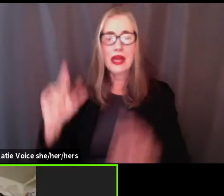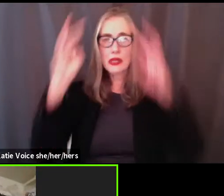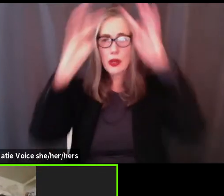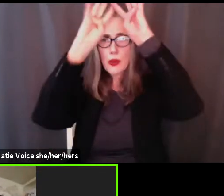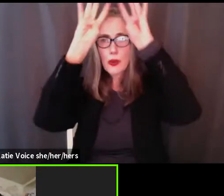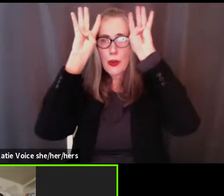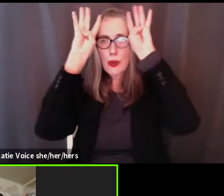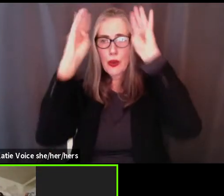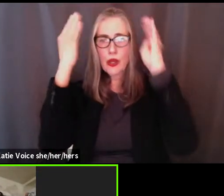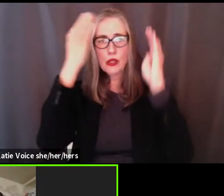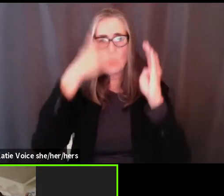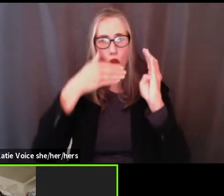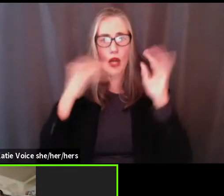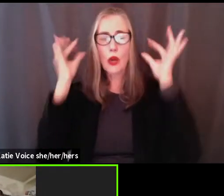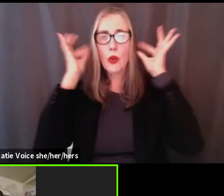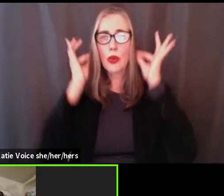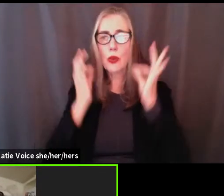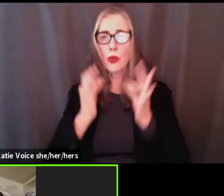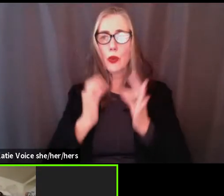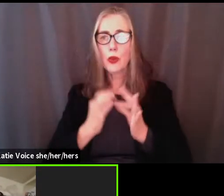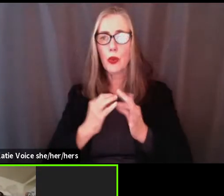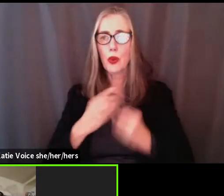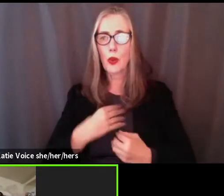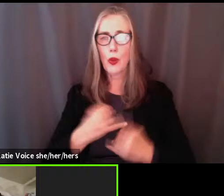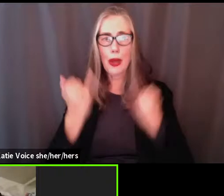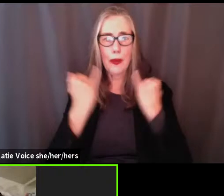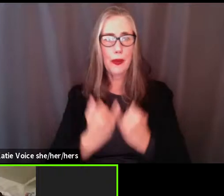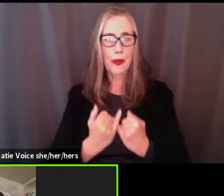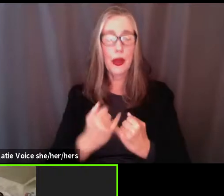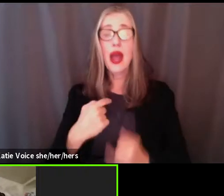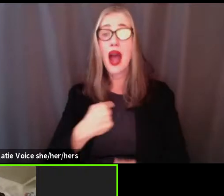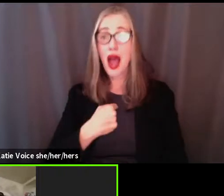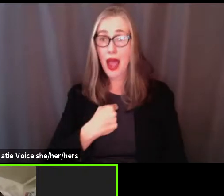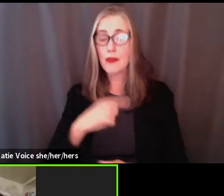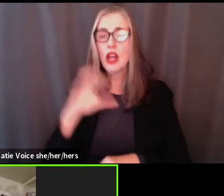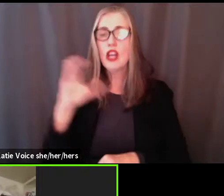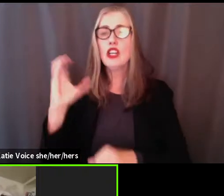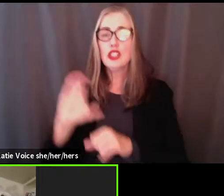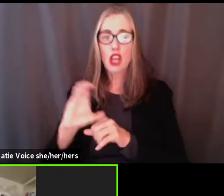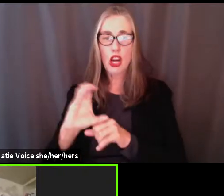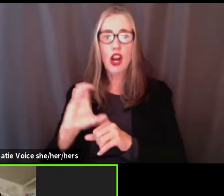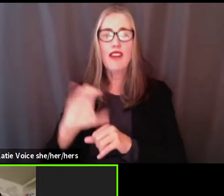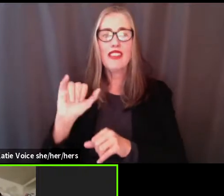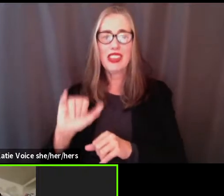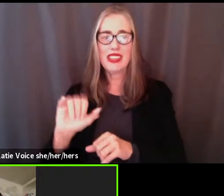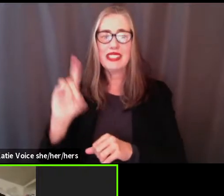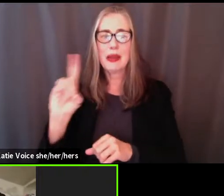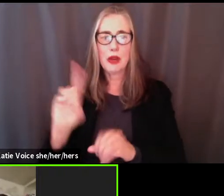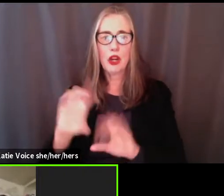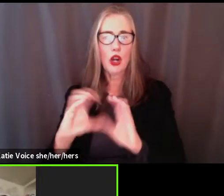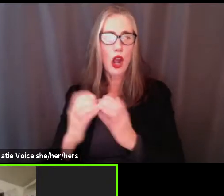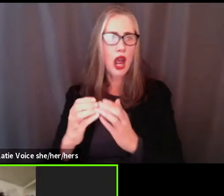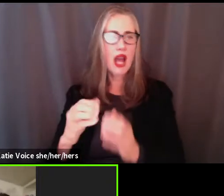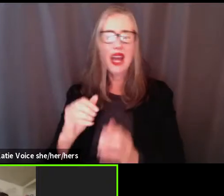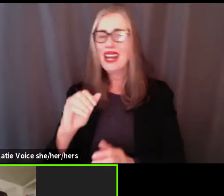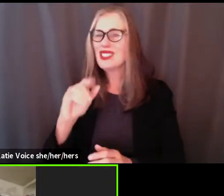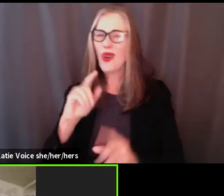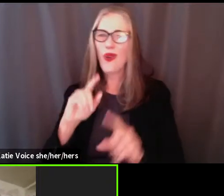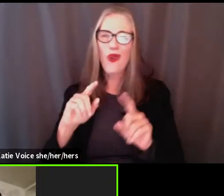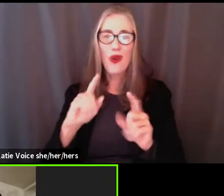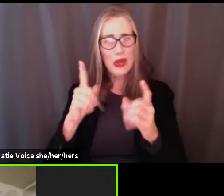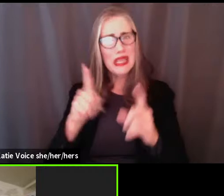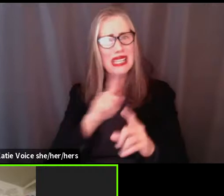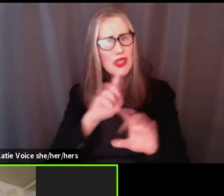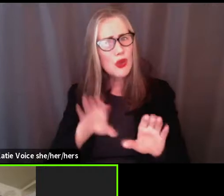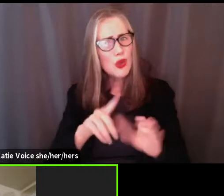any efforts that we can do to make sure that we are all safe. Obviously, testing is not foolproof, but paired